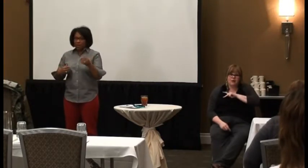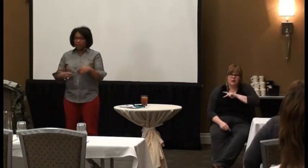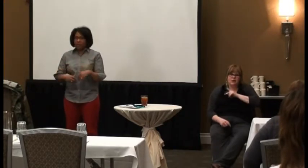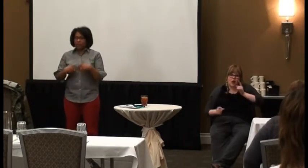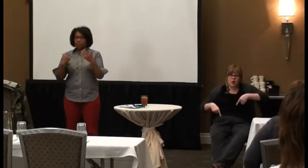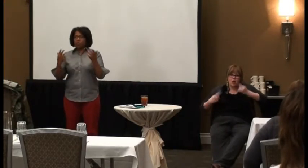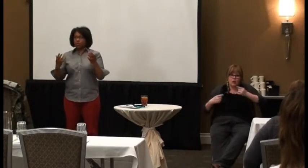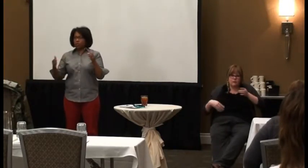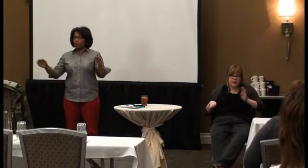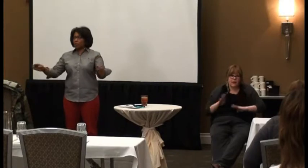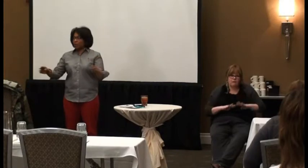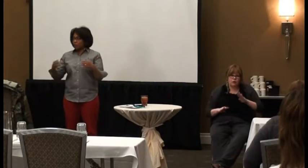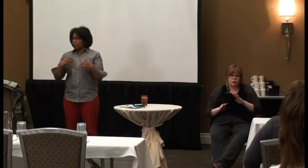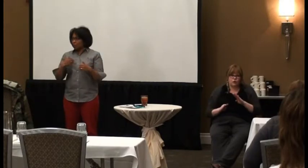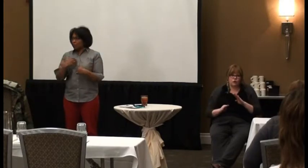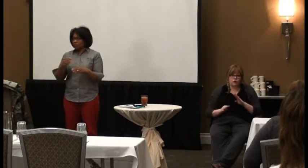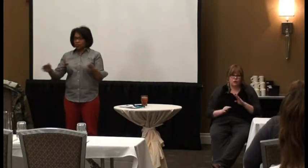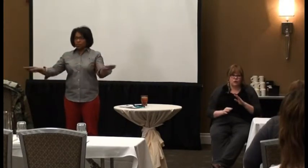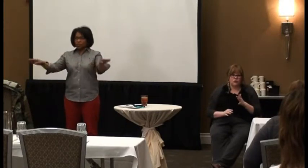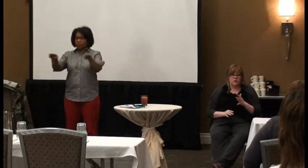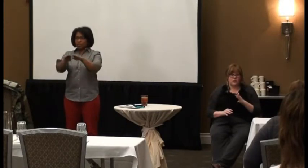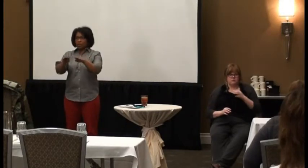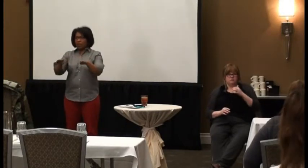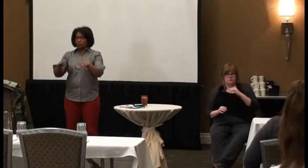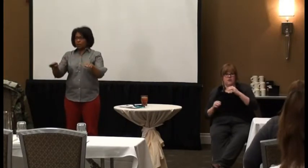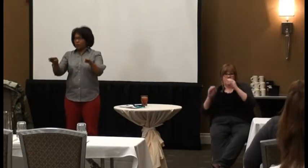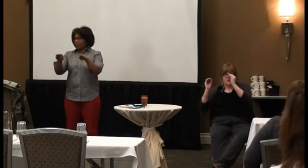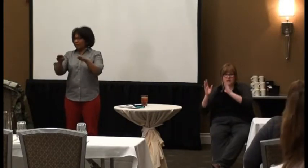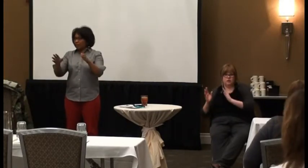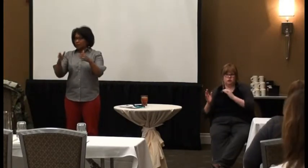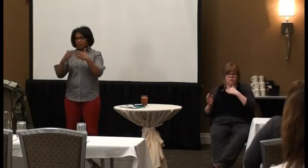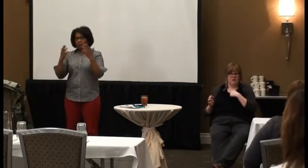argumentative behavior, that the teacher and myself and the teacher are on the same